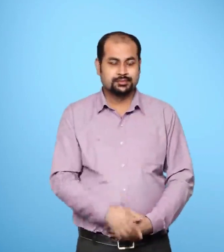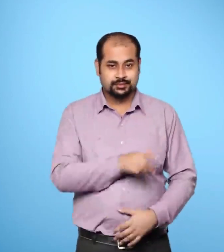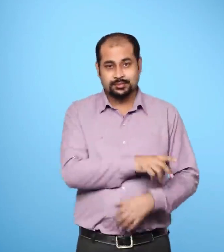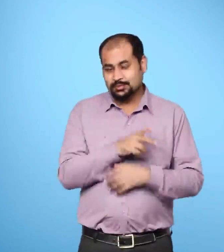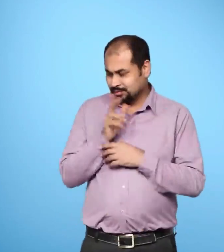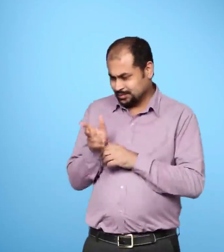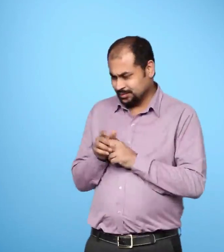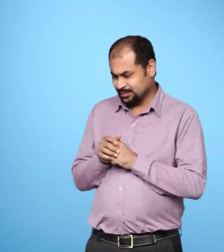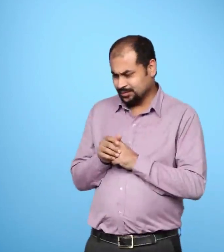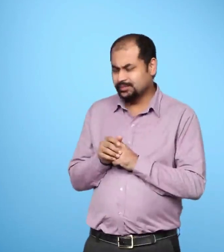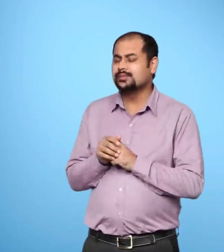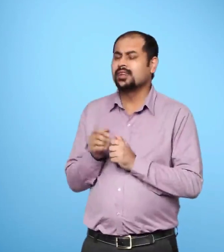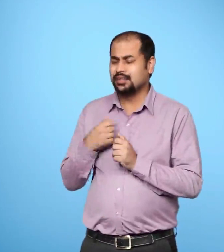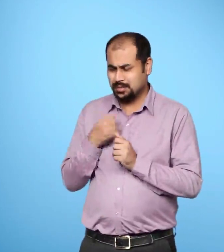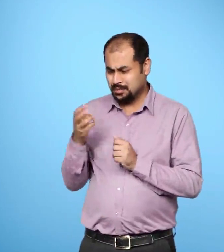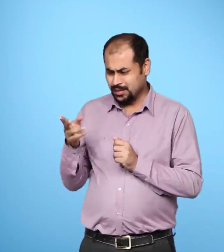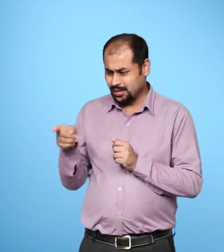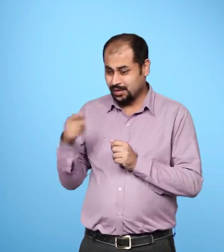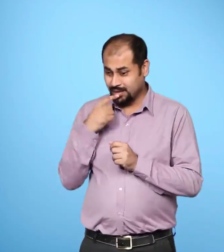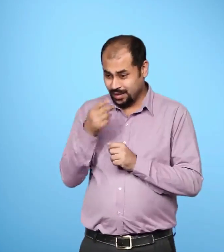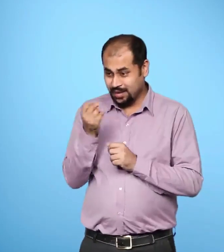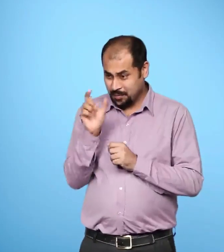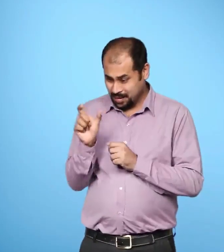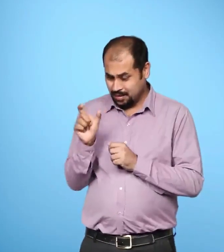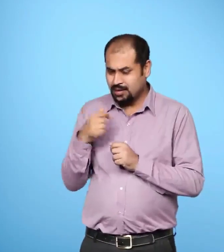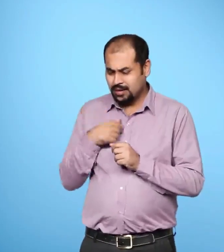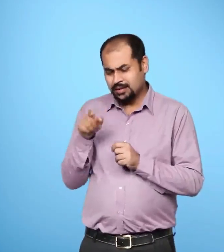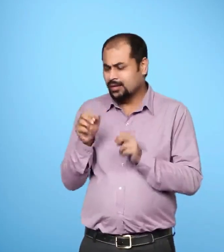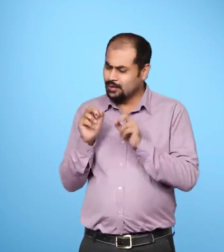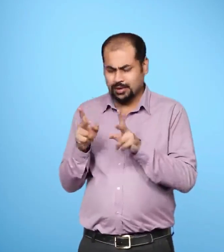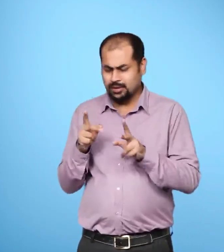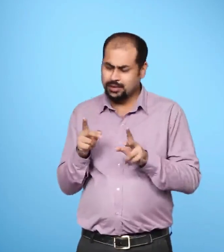Boy 2. Okay, you say it, I will do it.